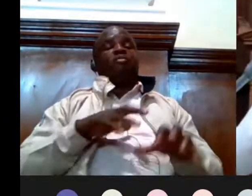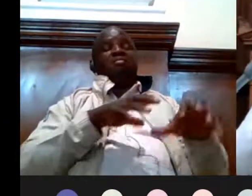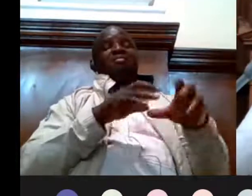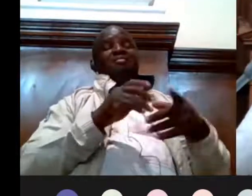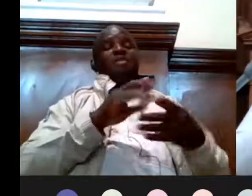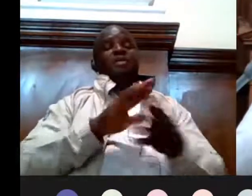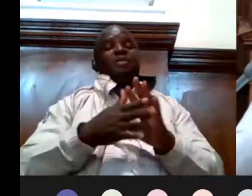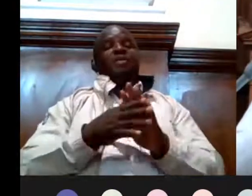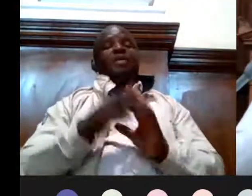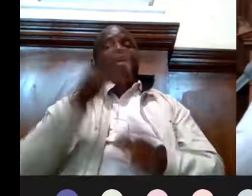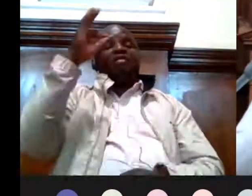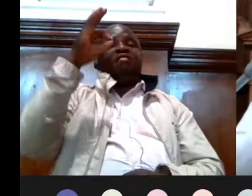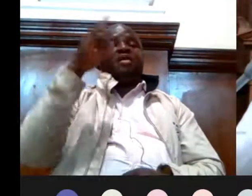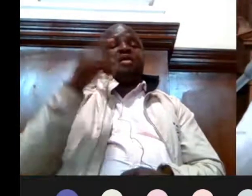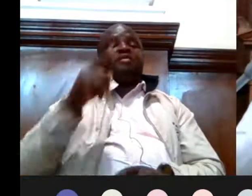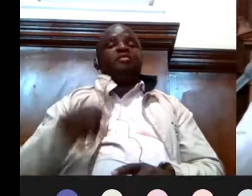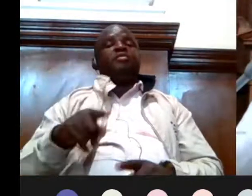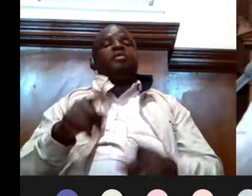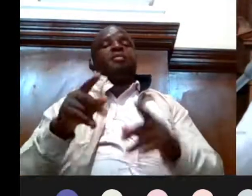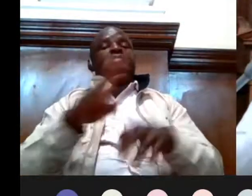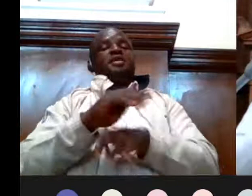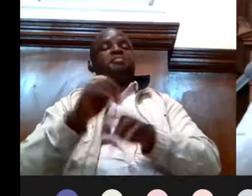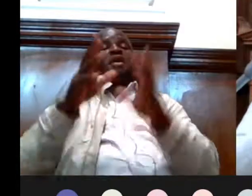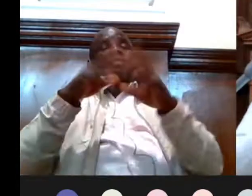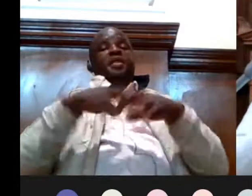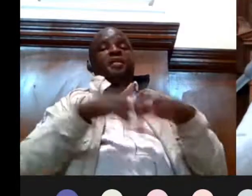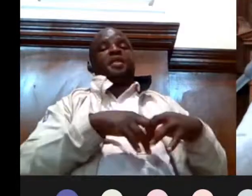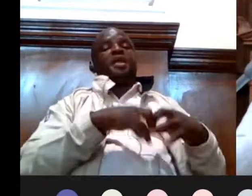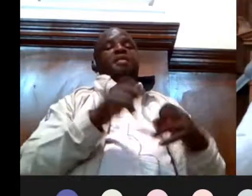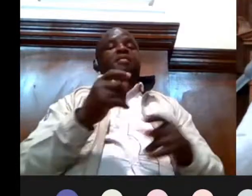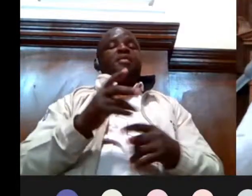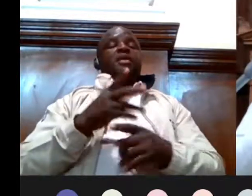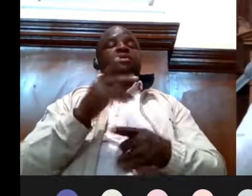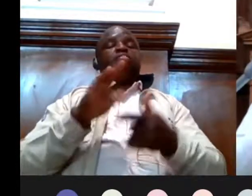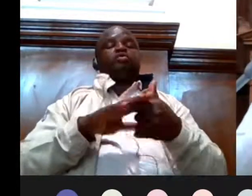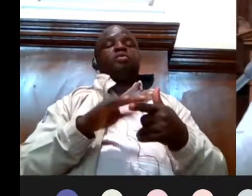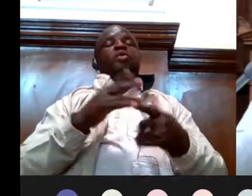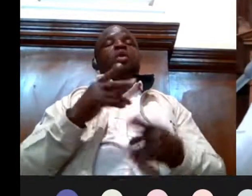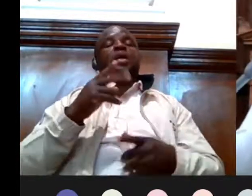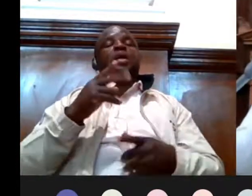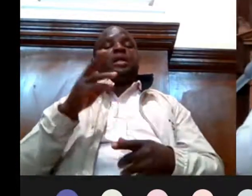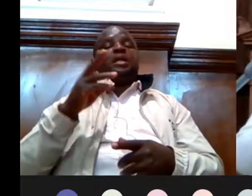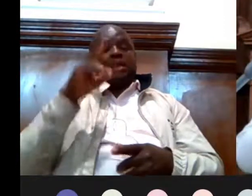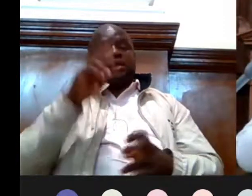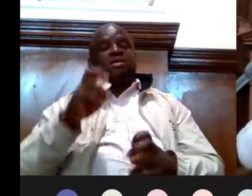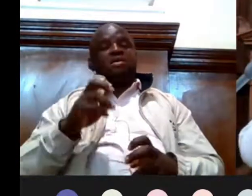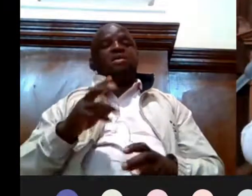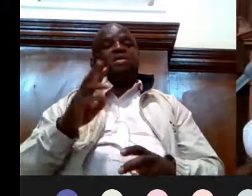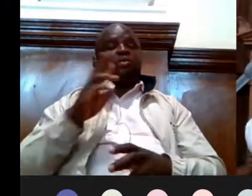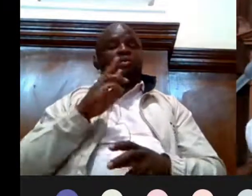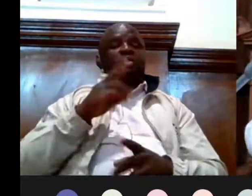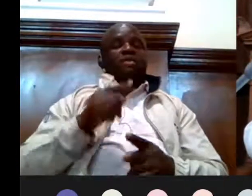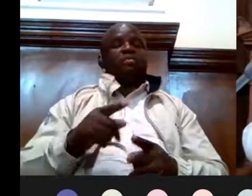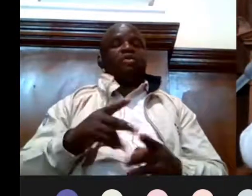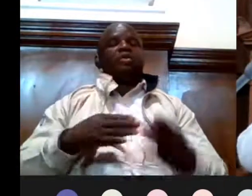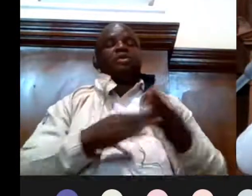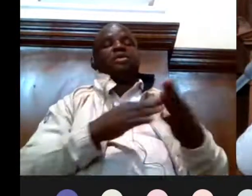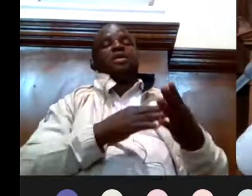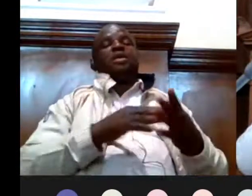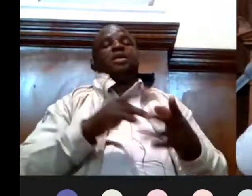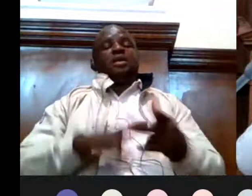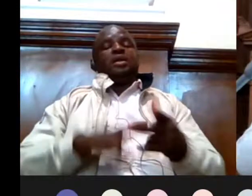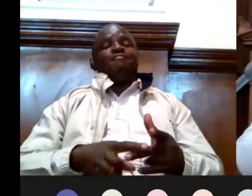governance failures in collapsed municipalities, the lack of water, electricity, jobs, and housing